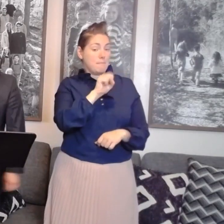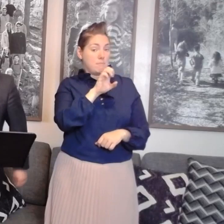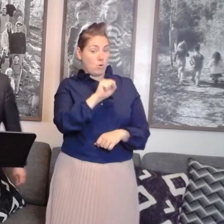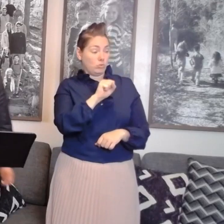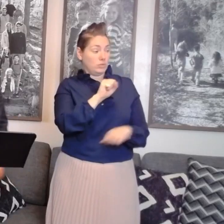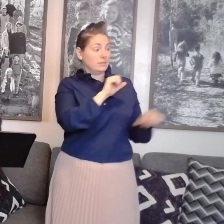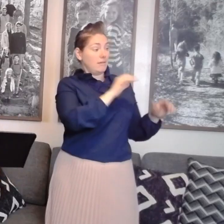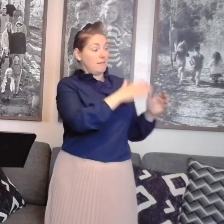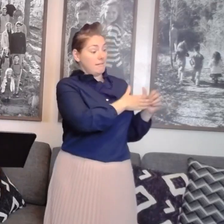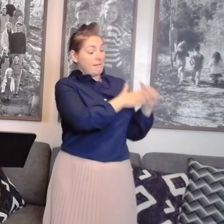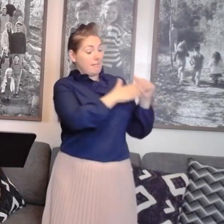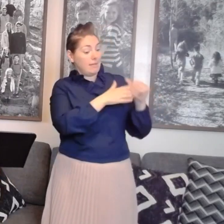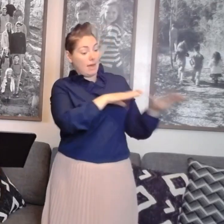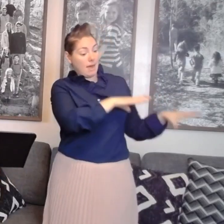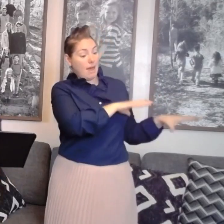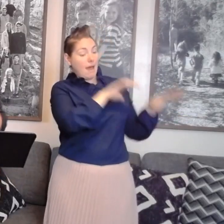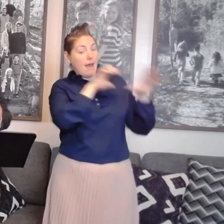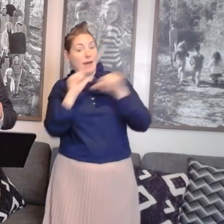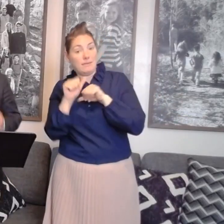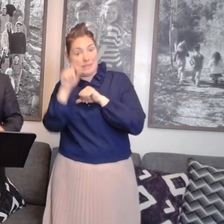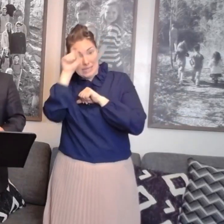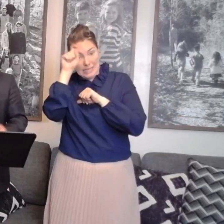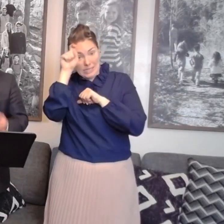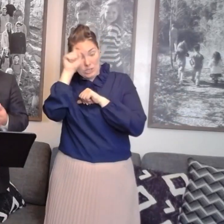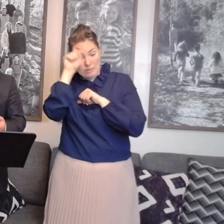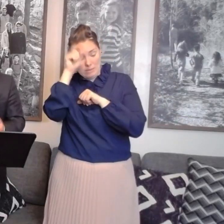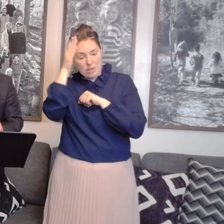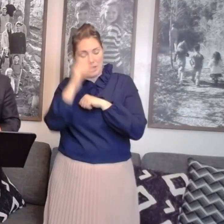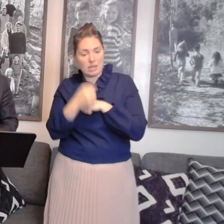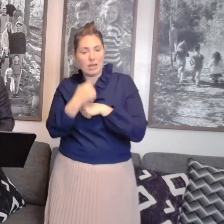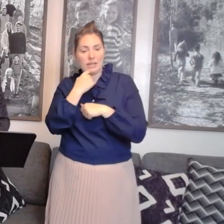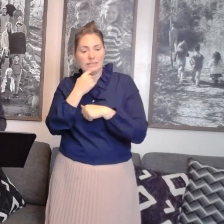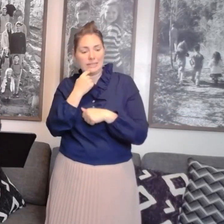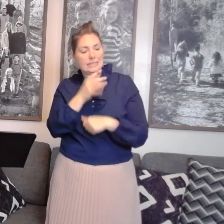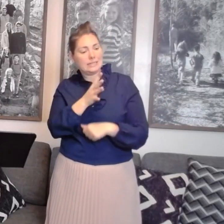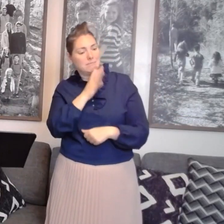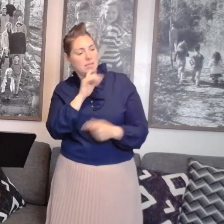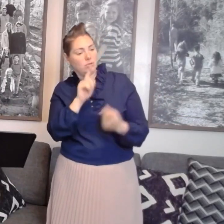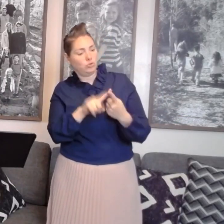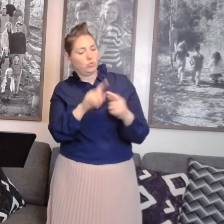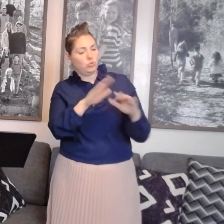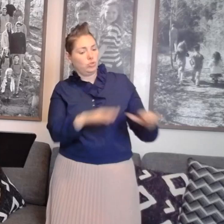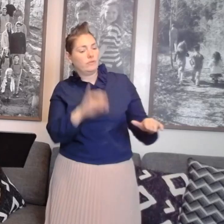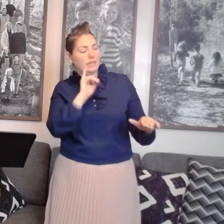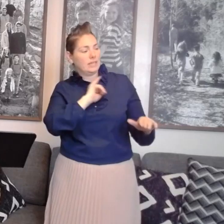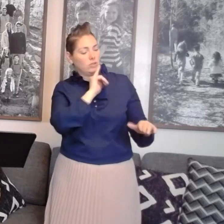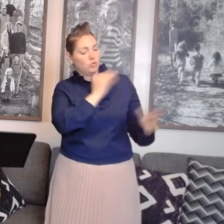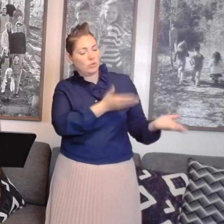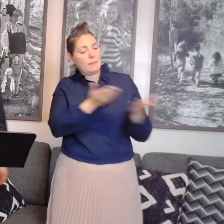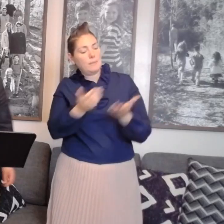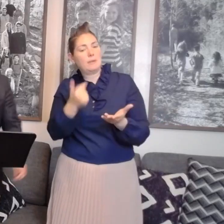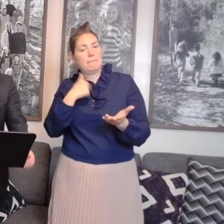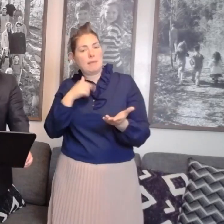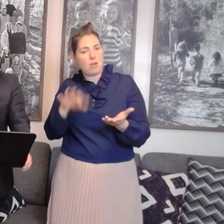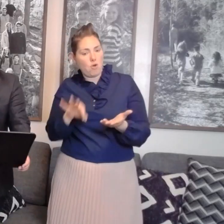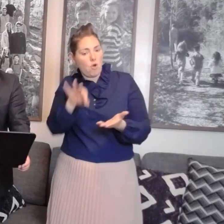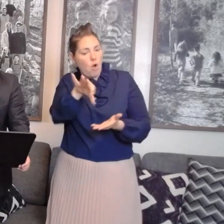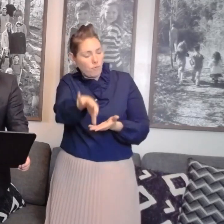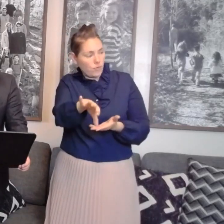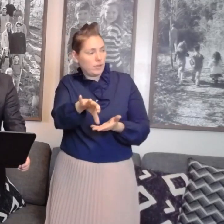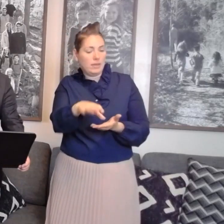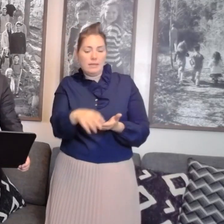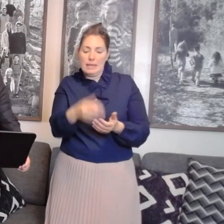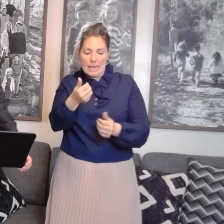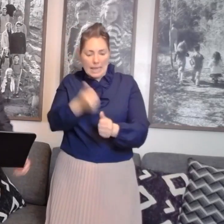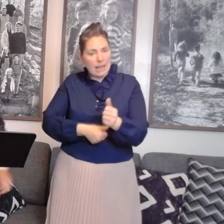in Exodus 25 and said, speak unto the children of Israel that they bring me an offering of